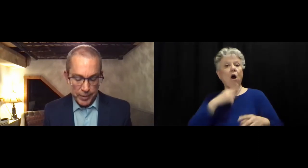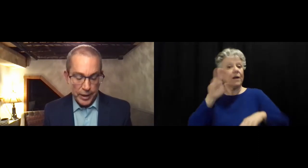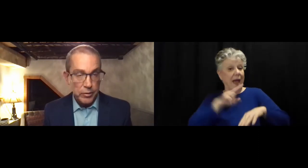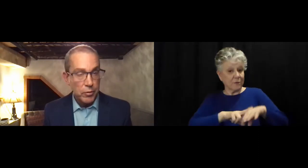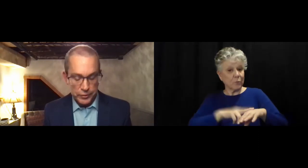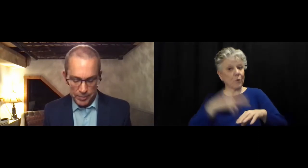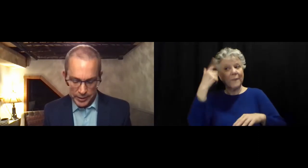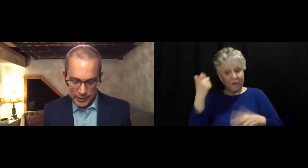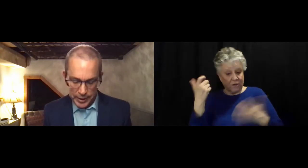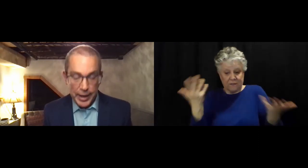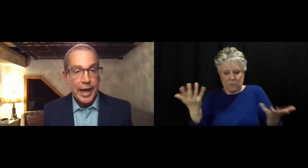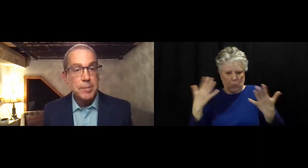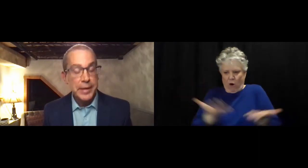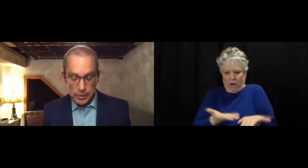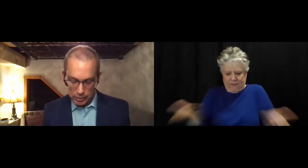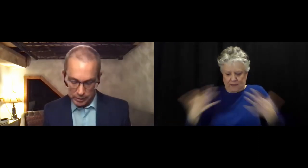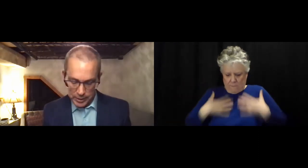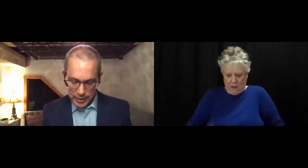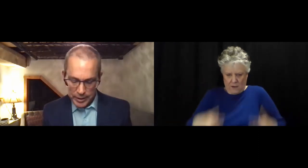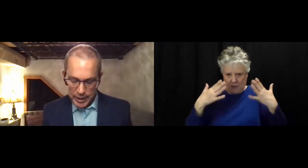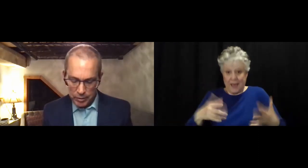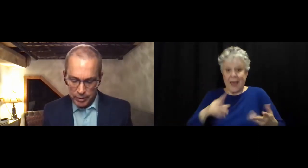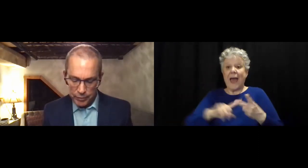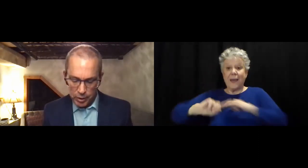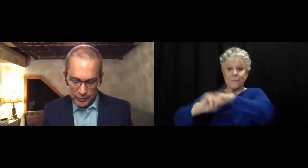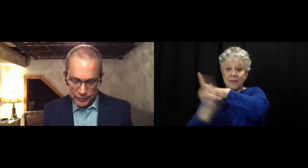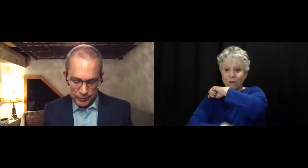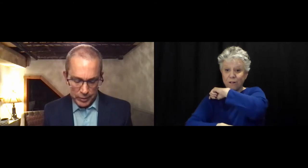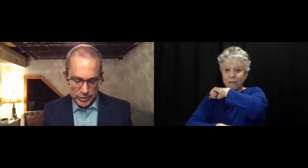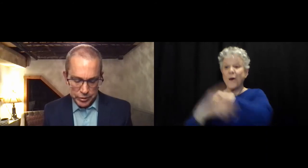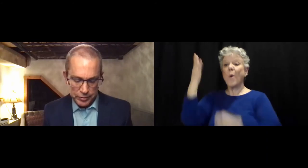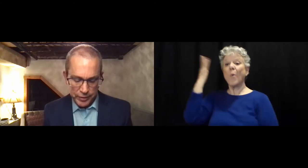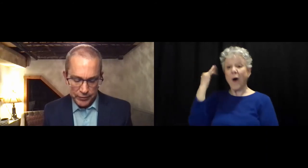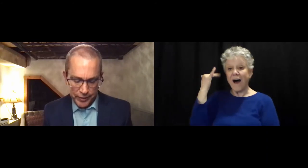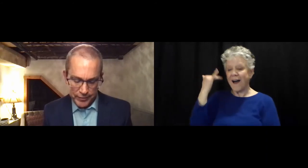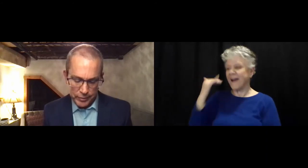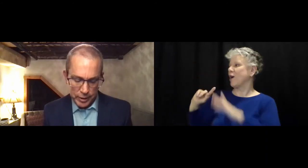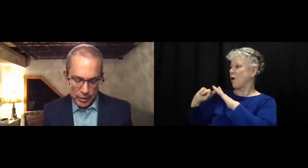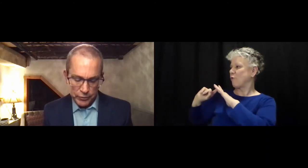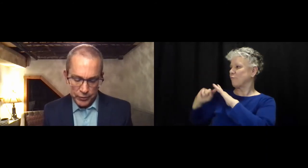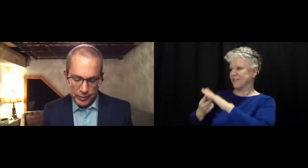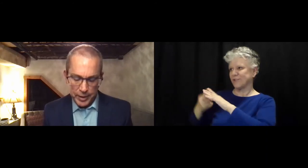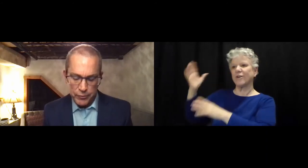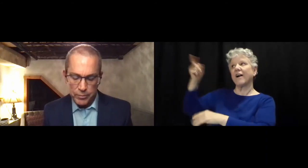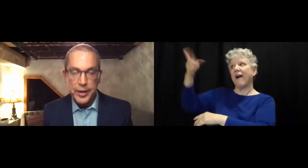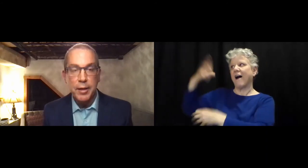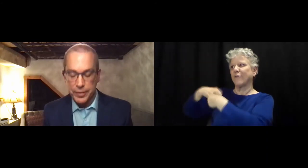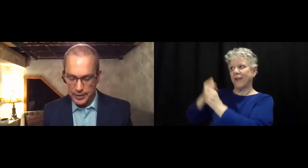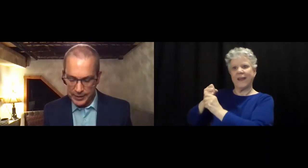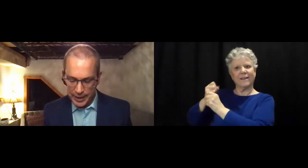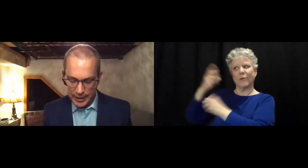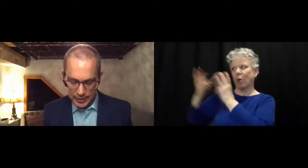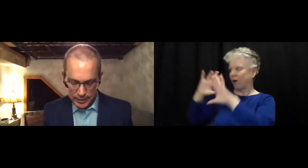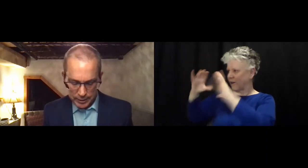pertaining to matter or to the body, and penal on account of the loss of the original divine favor preserving man from death